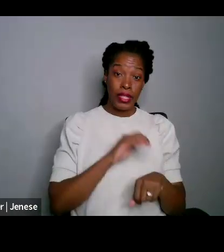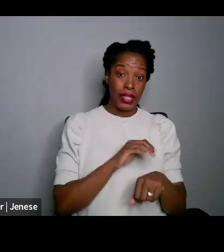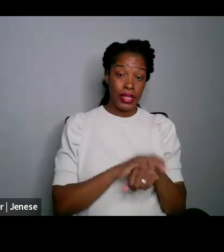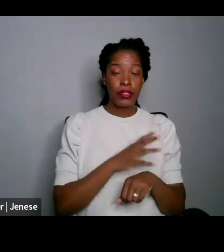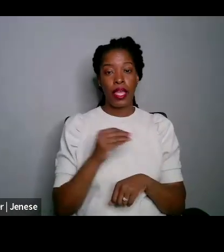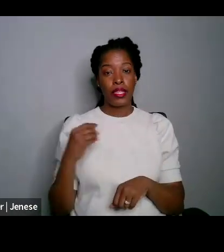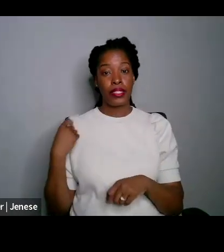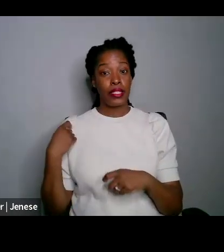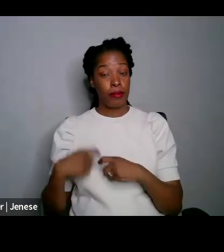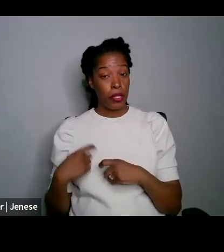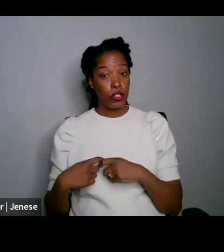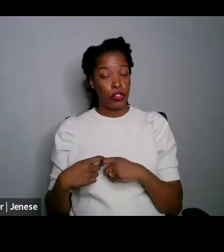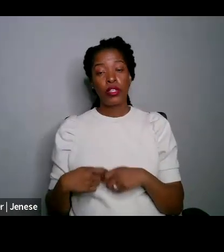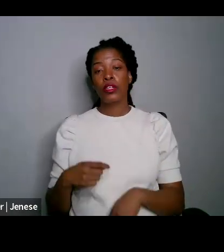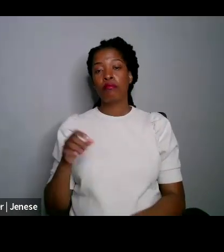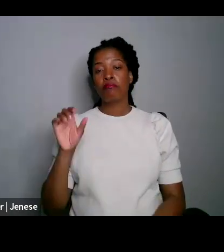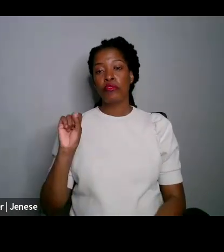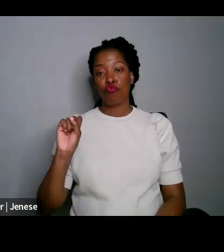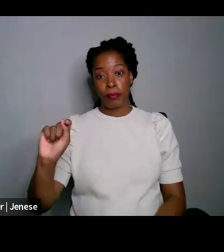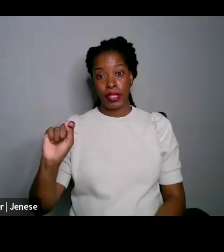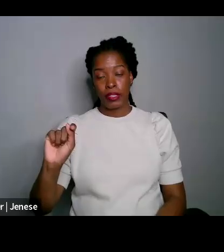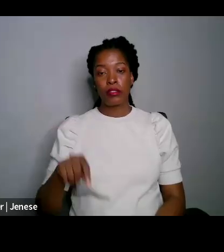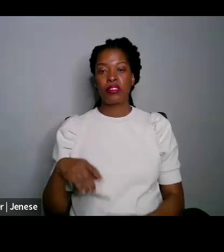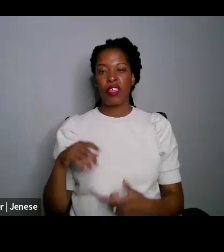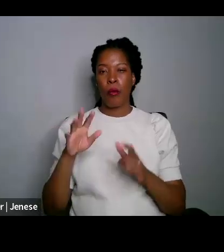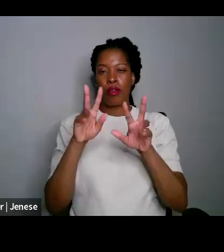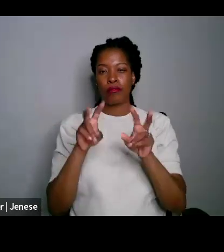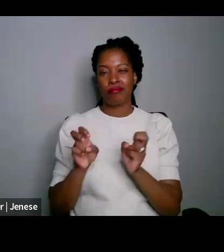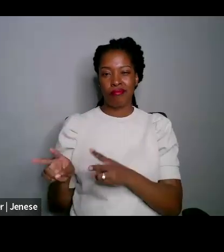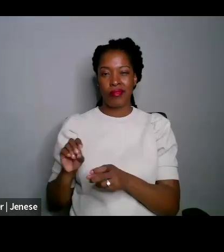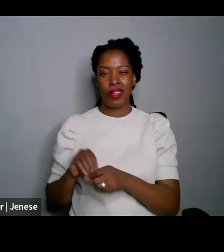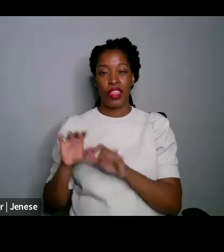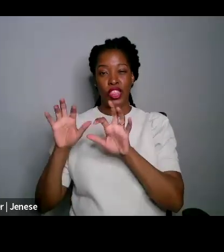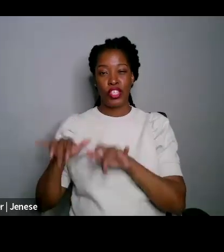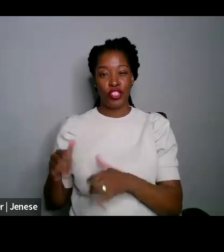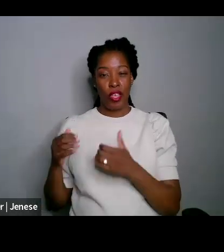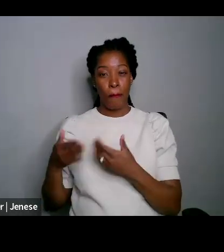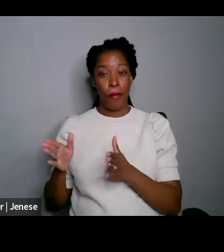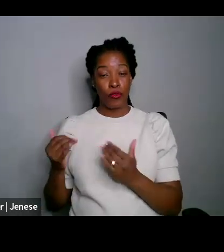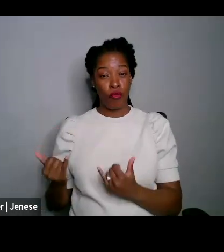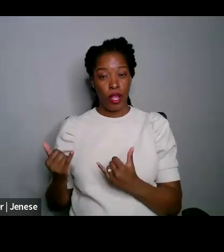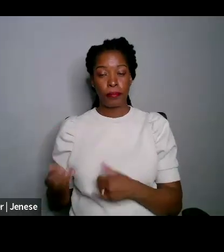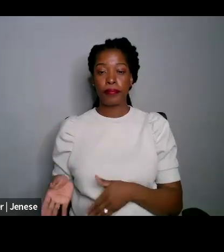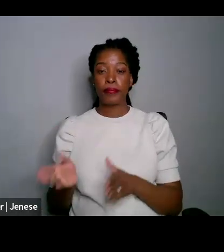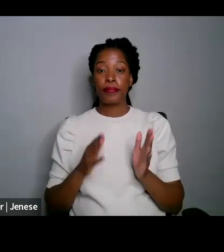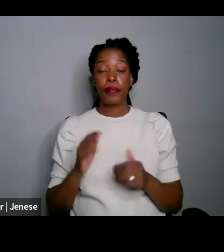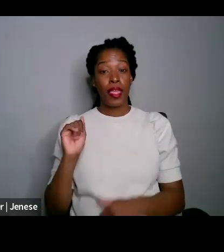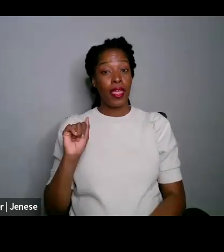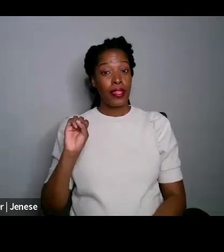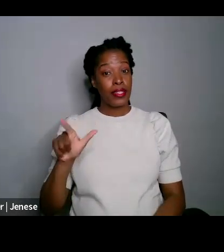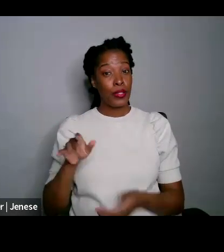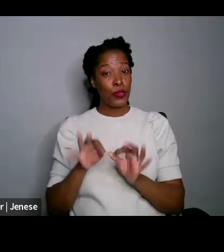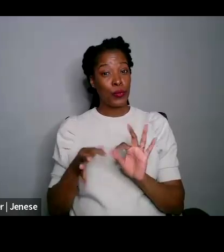text by clicking the link that is popping up in the chat box for you. ASL interpretation is here for